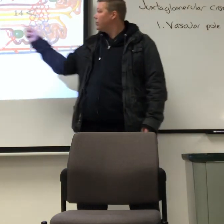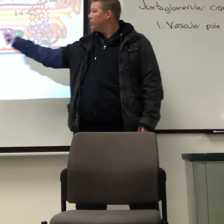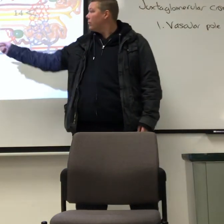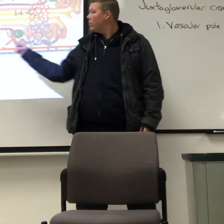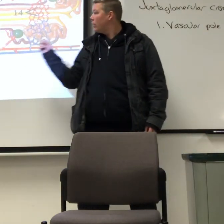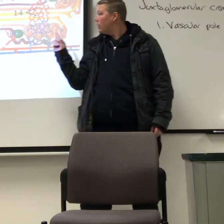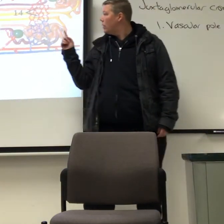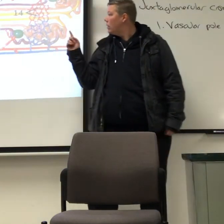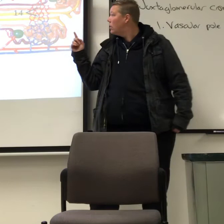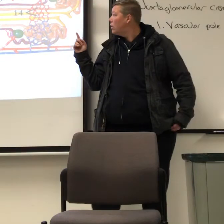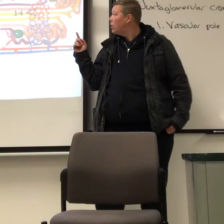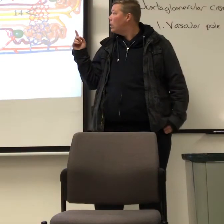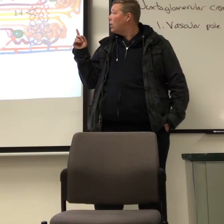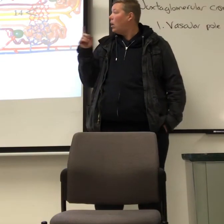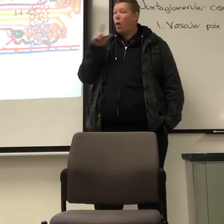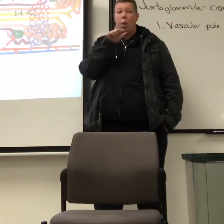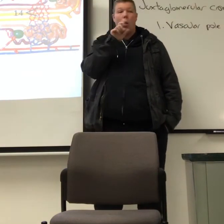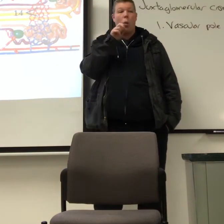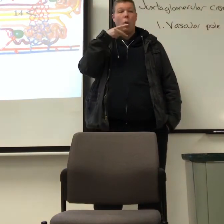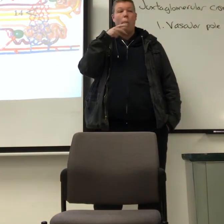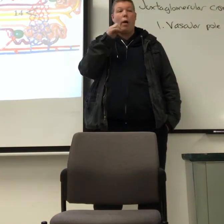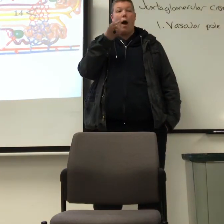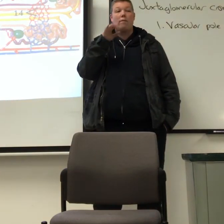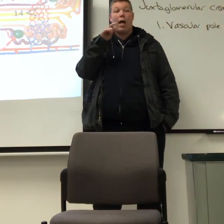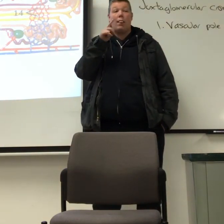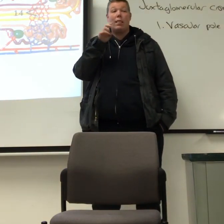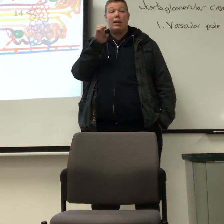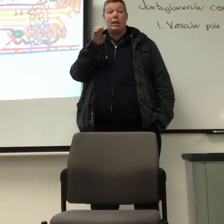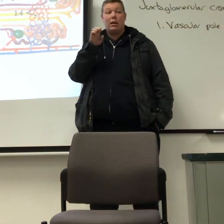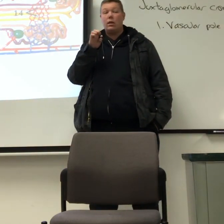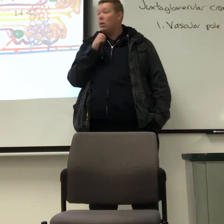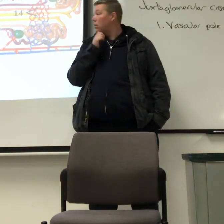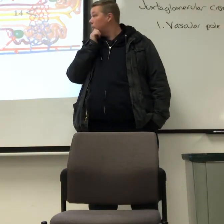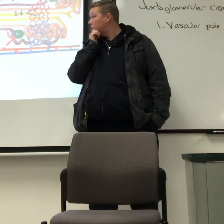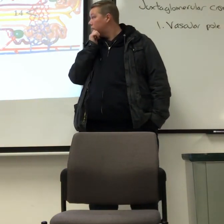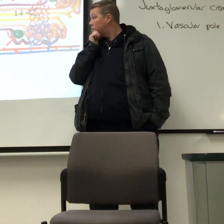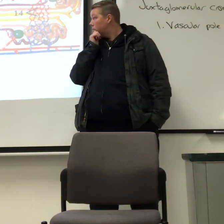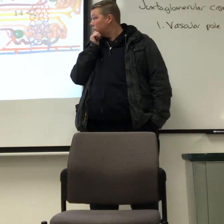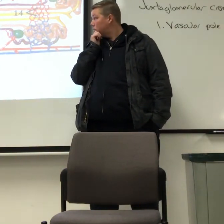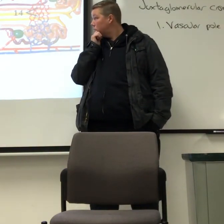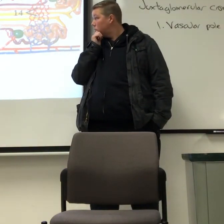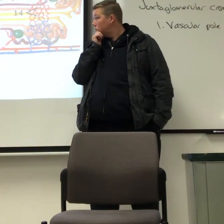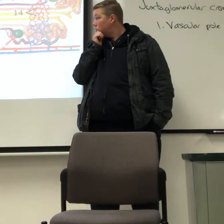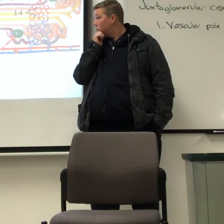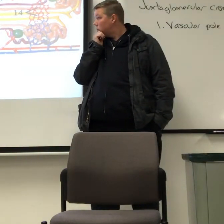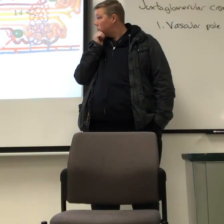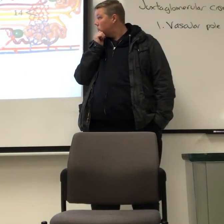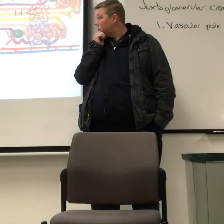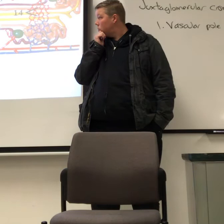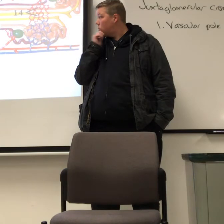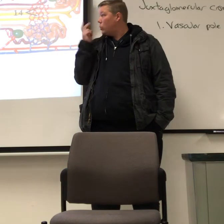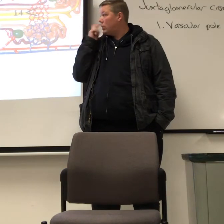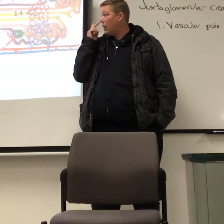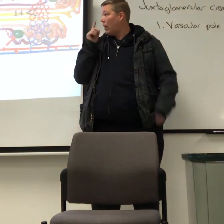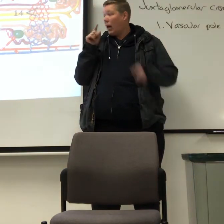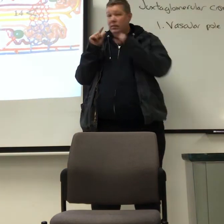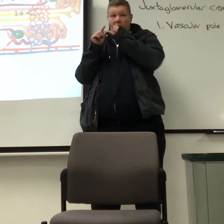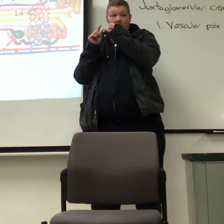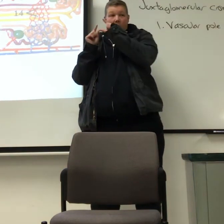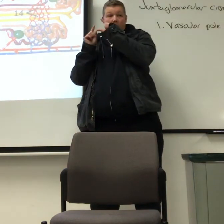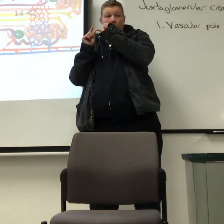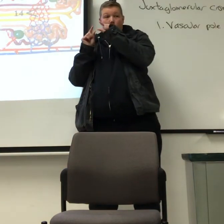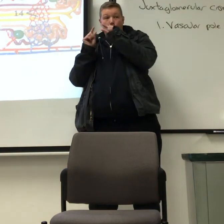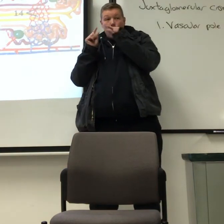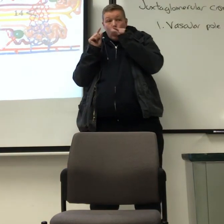going to change that leader line, so 11 points down to here. Do you see how the loop of Henle has this thin part